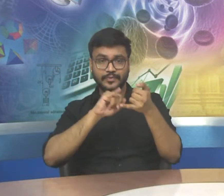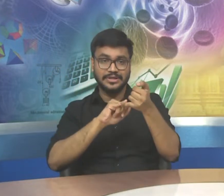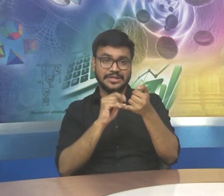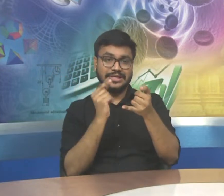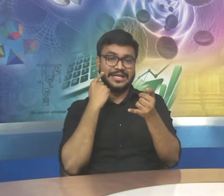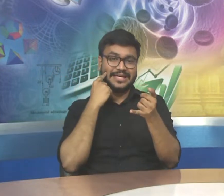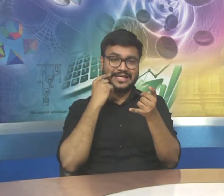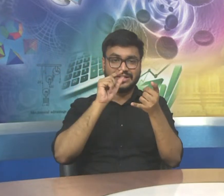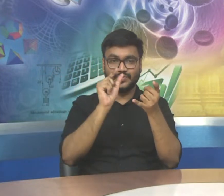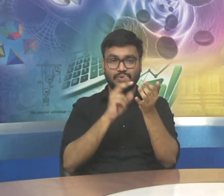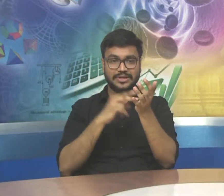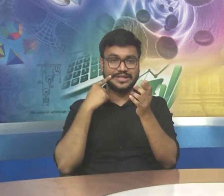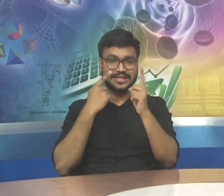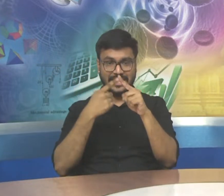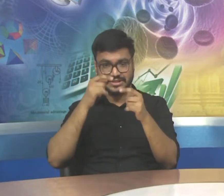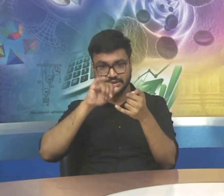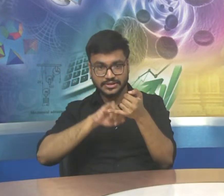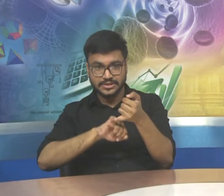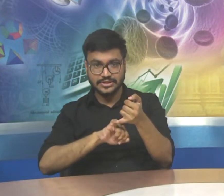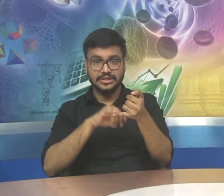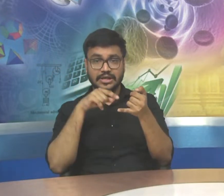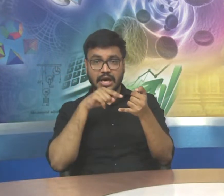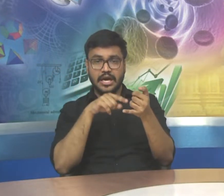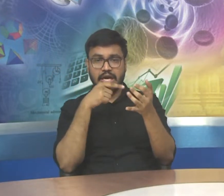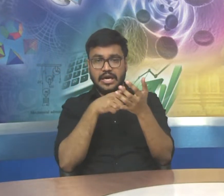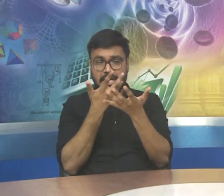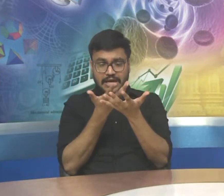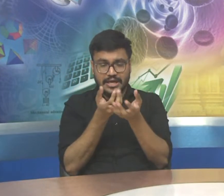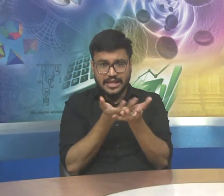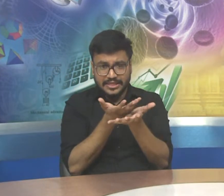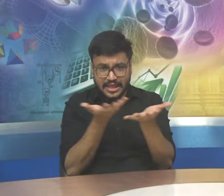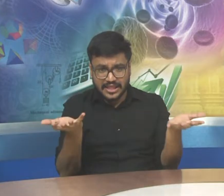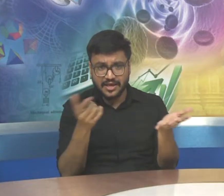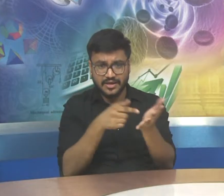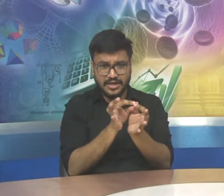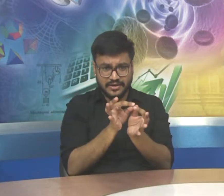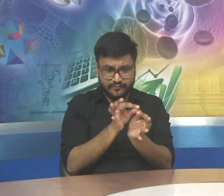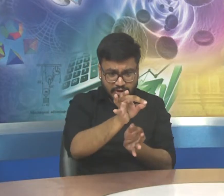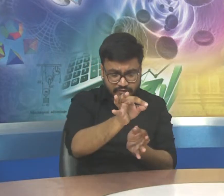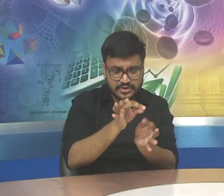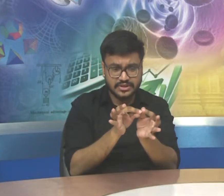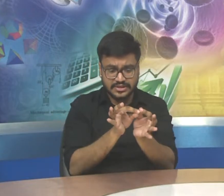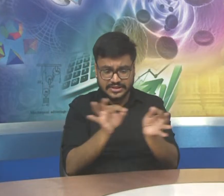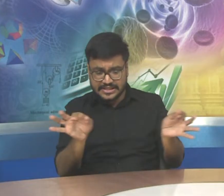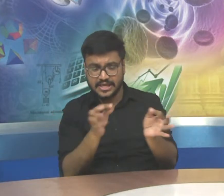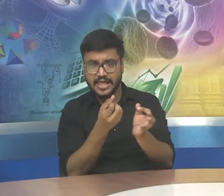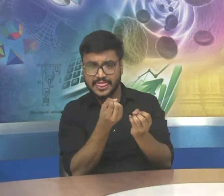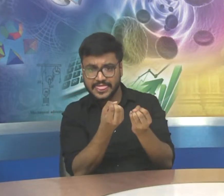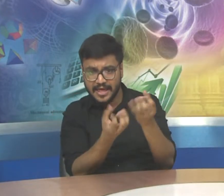measurement units that scientists all over the world